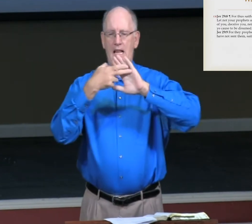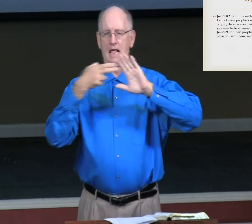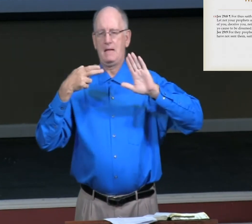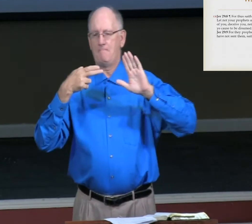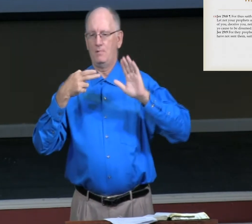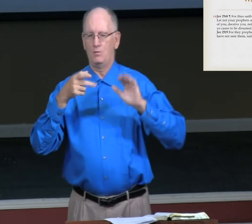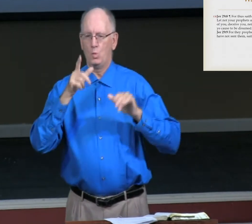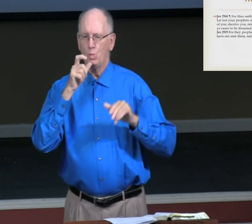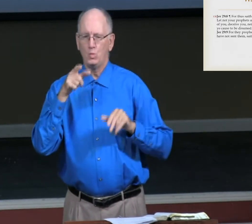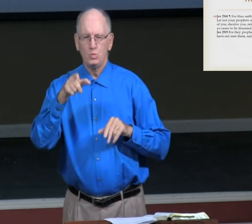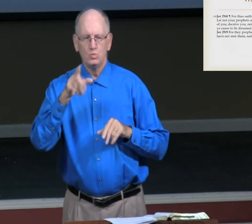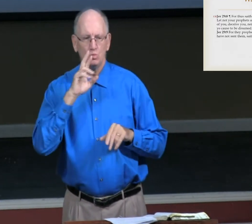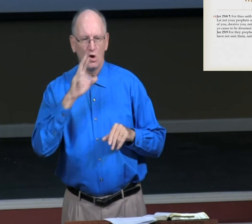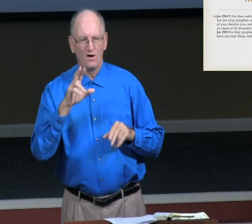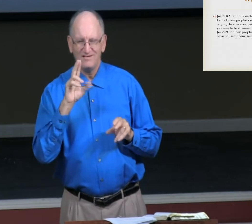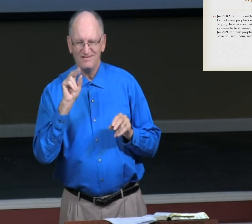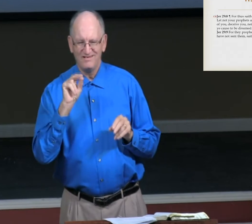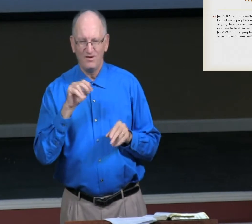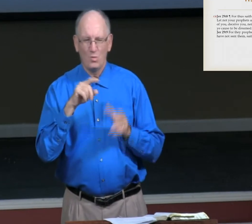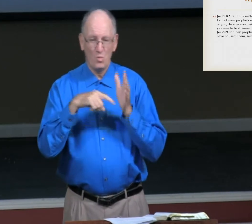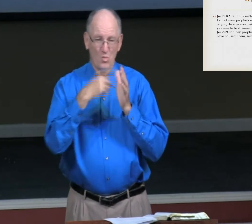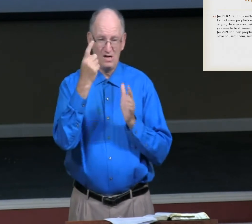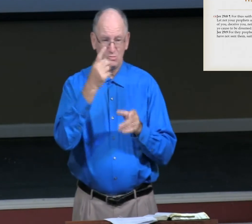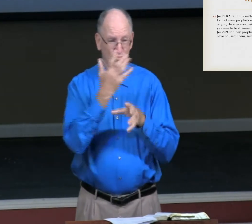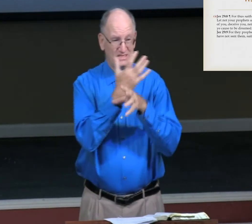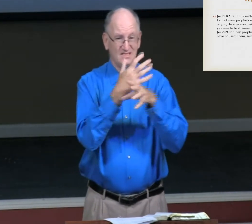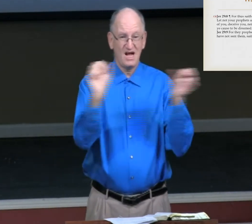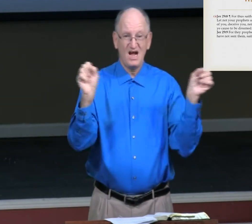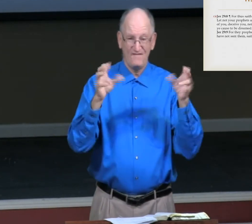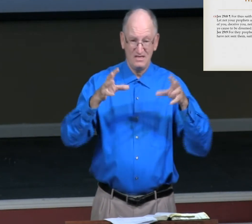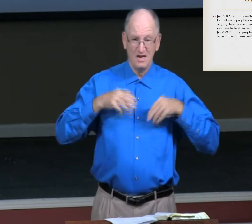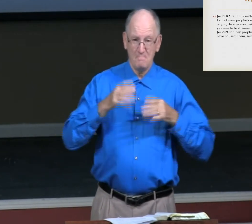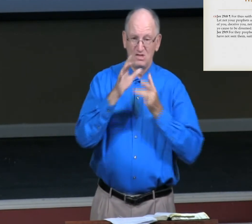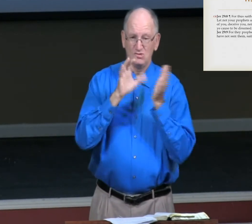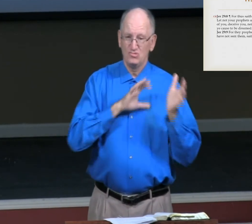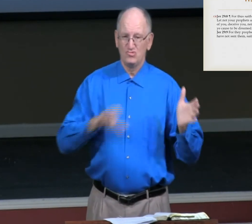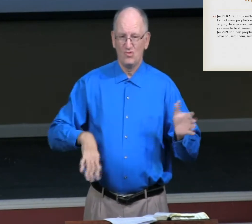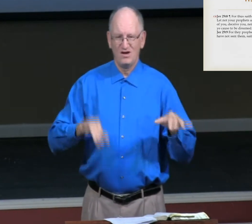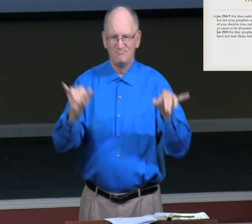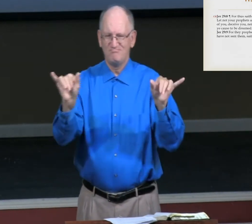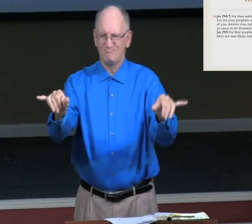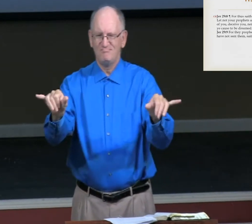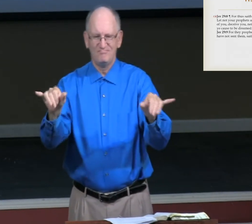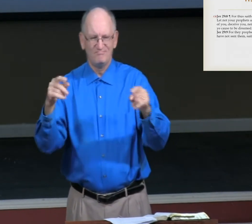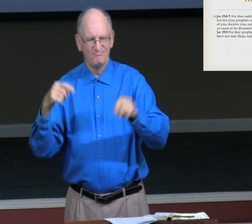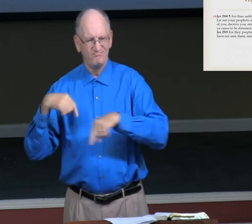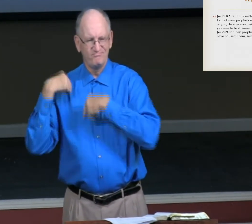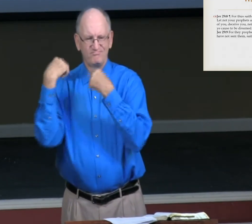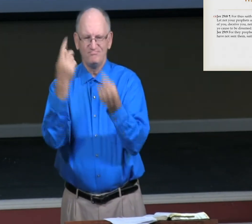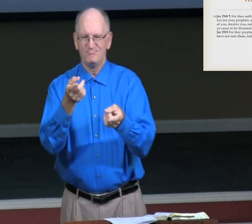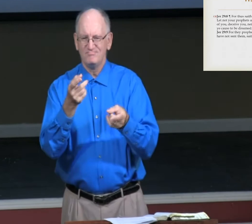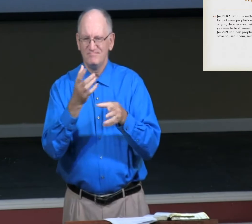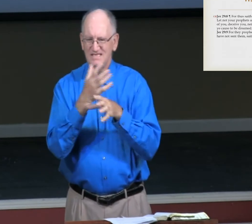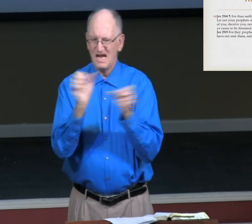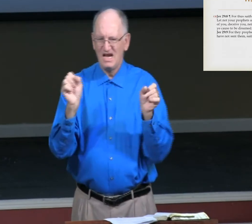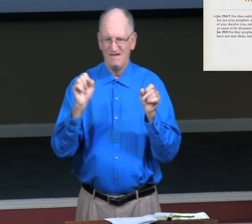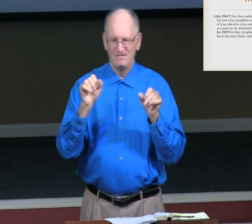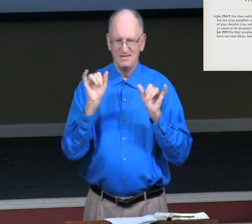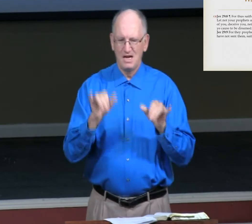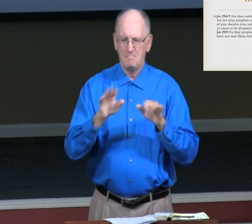You know, men influence you and change you who you are. Once you're saved and you accept Jesus Christ, you never lose that.